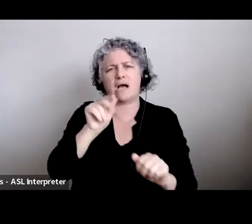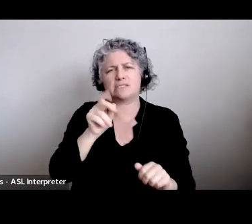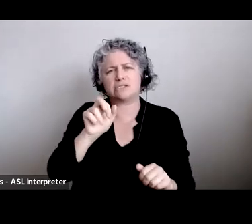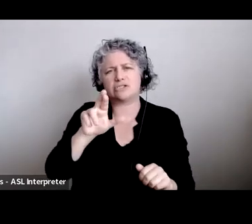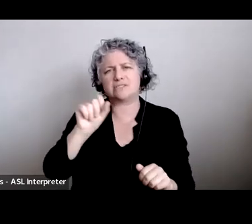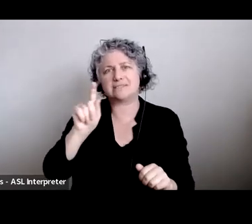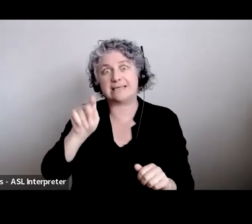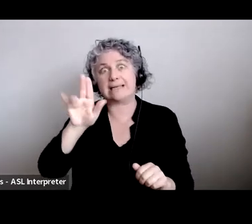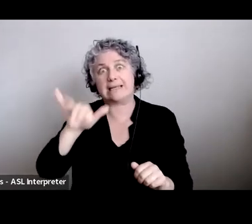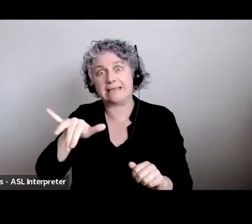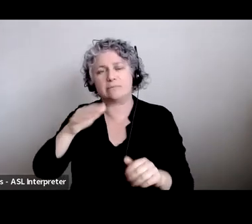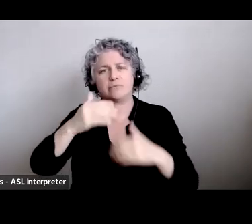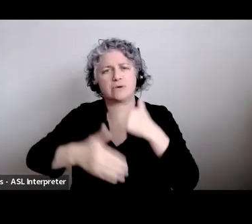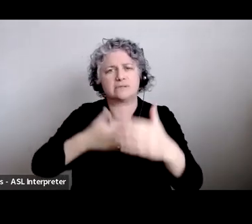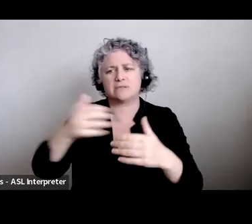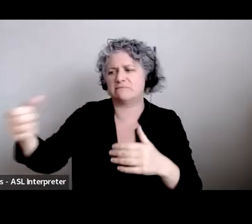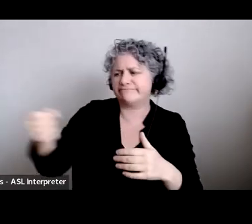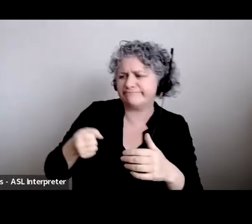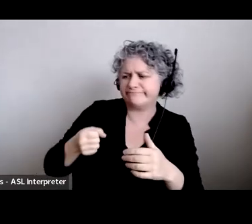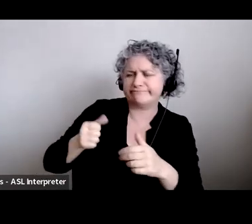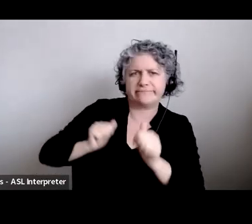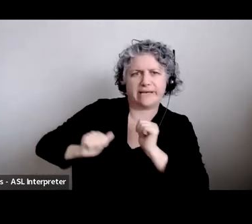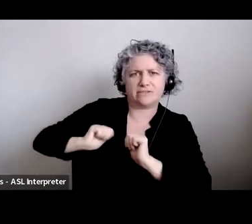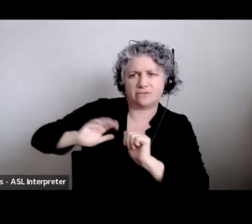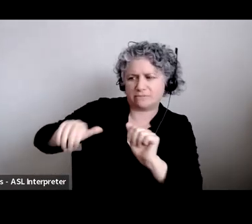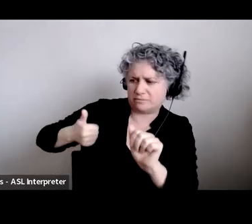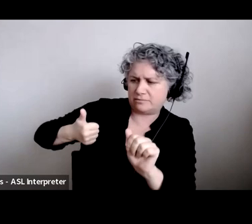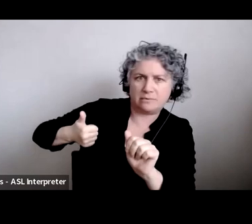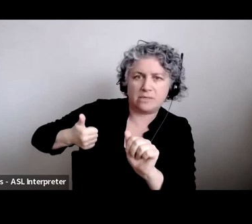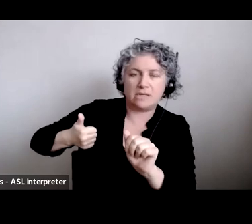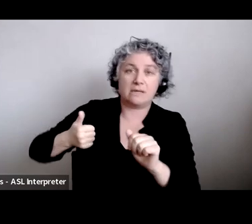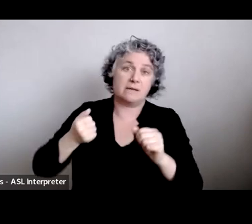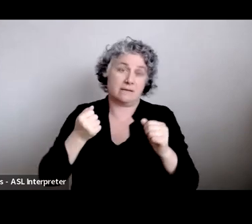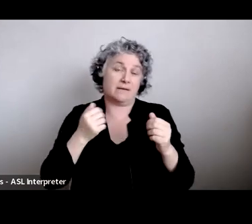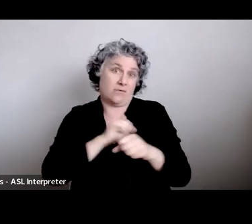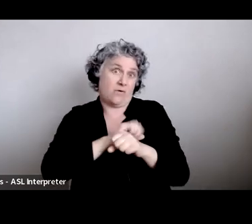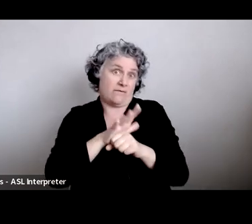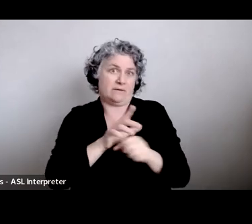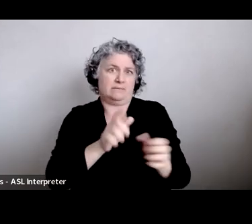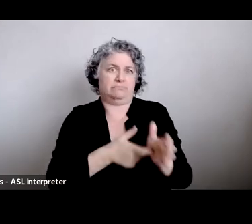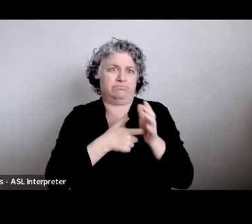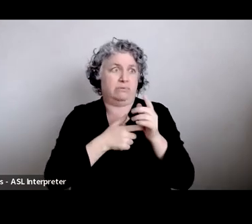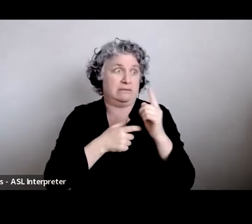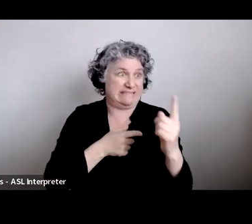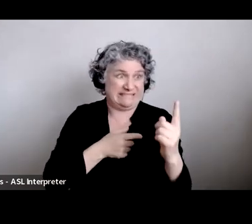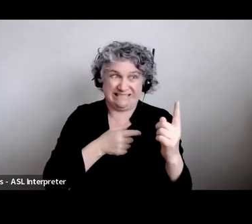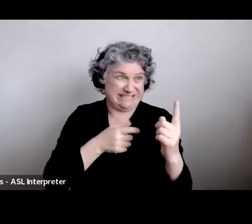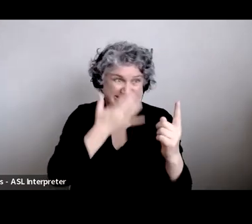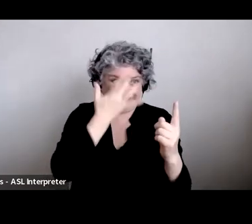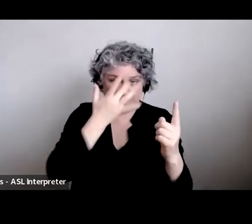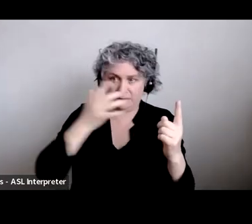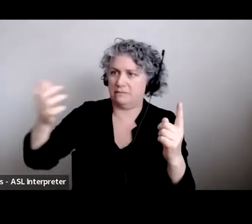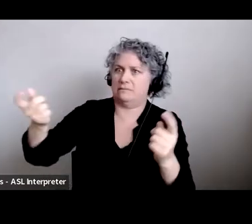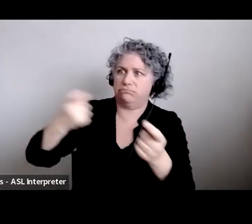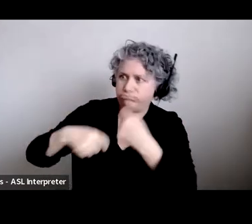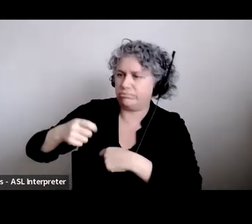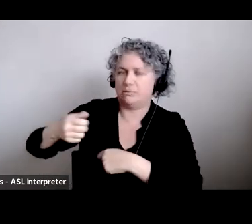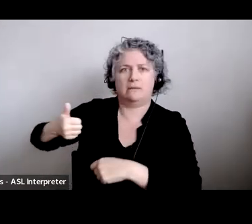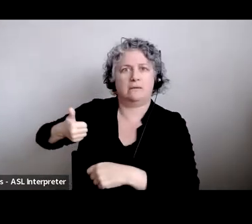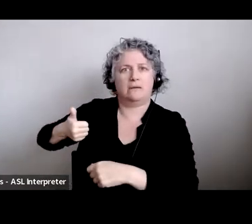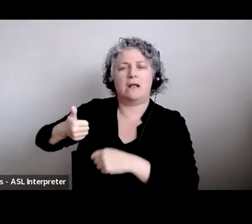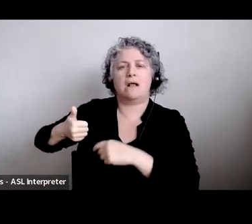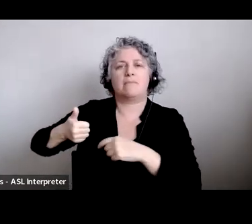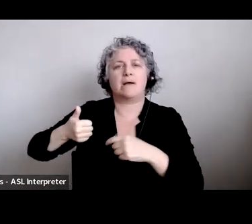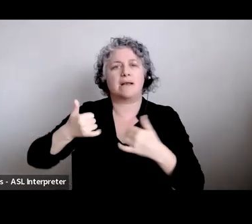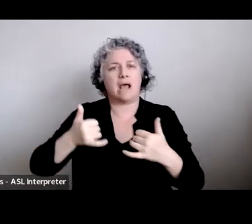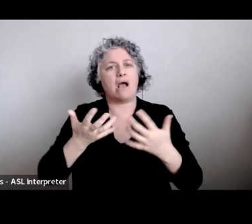works. Like, you know, a lot of that grew out of the necessity of COVID, but like now we're in a place where because we got that machine